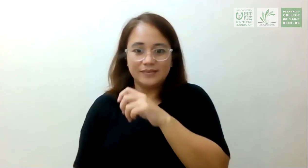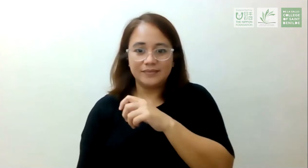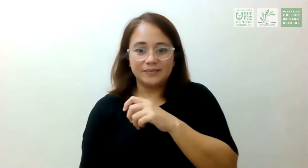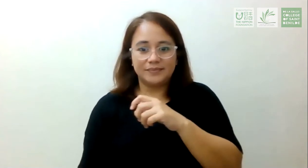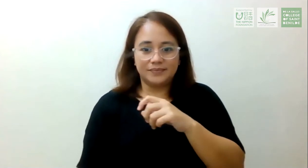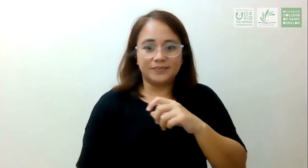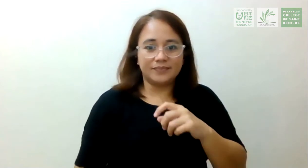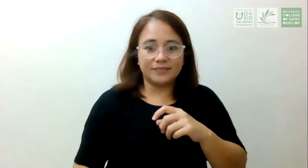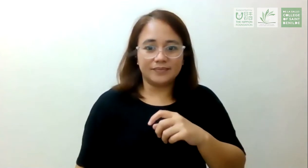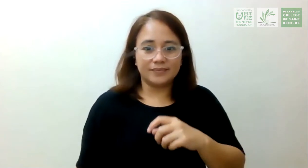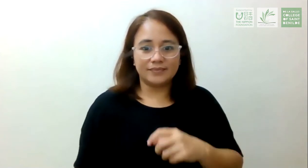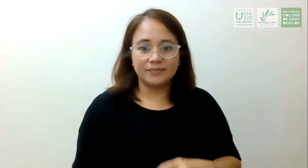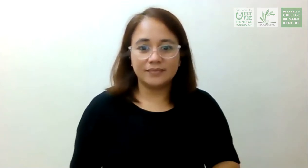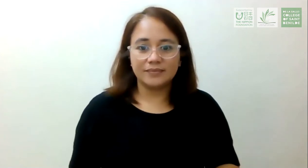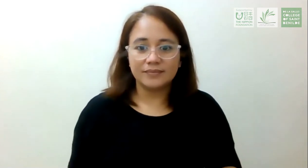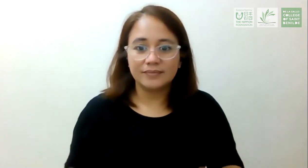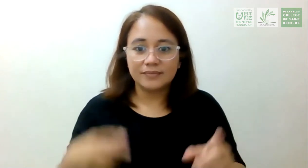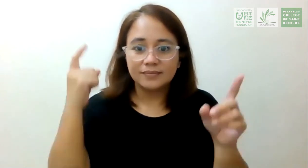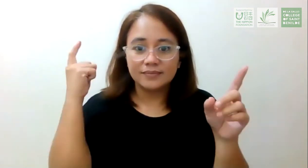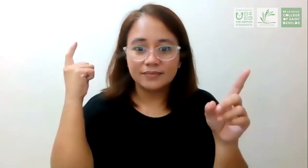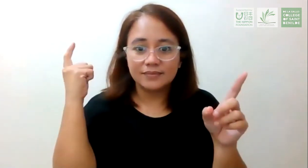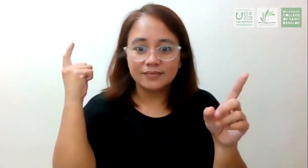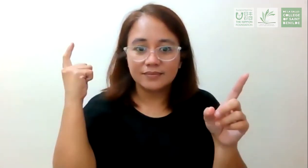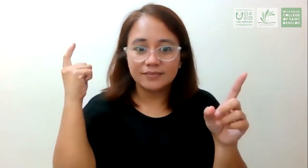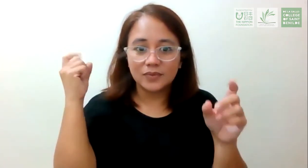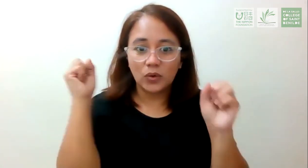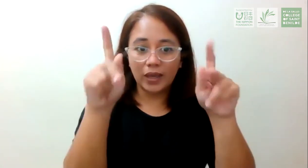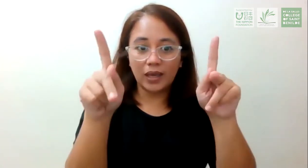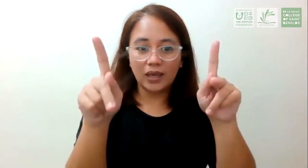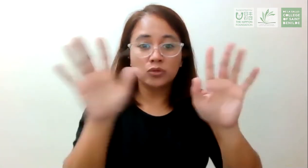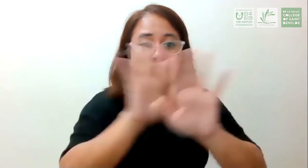Okay. So don't worry about your grades, at least for